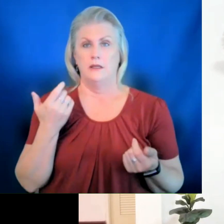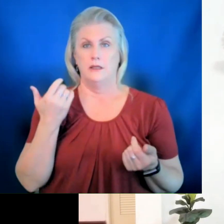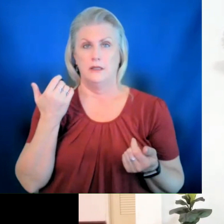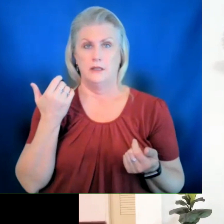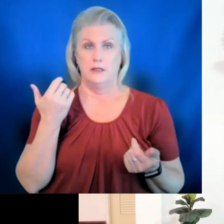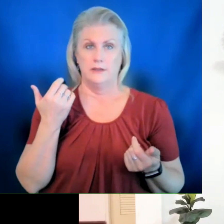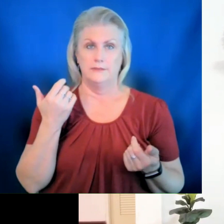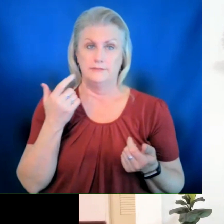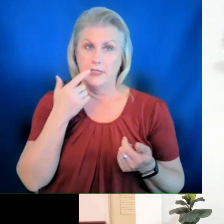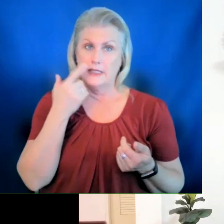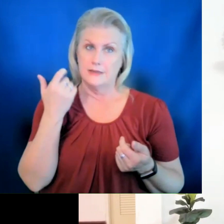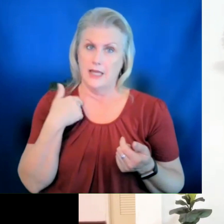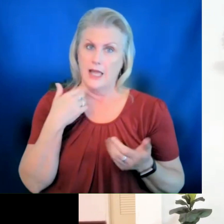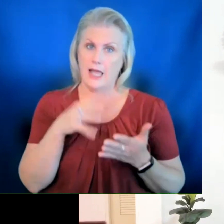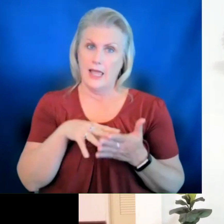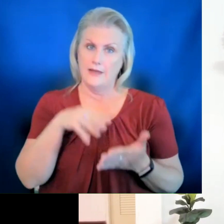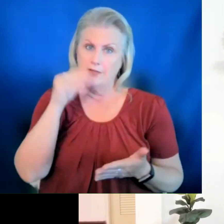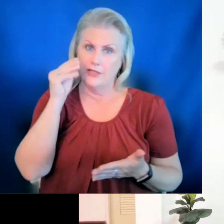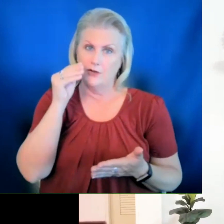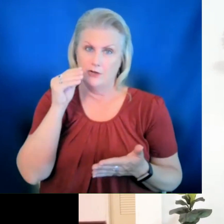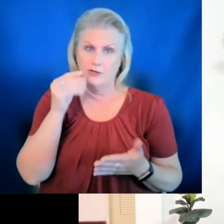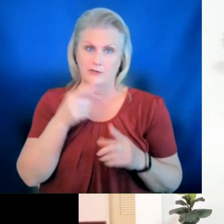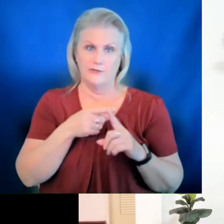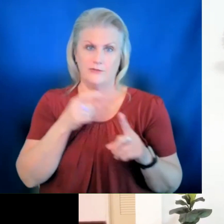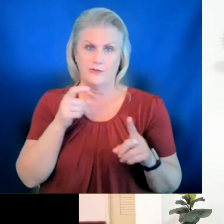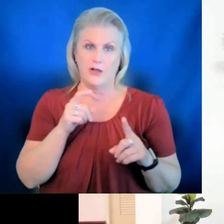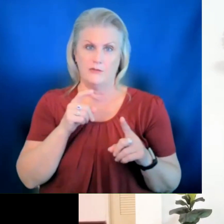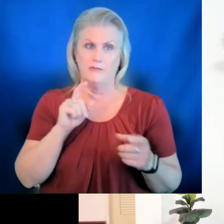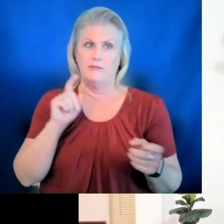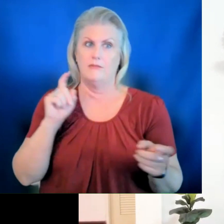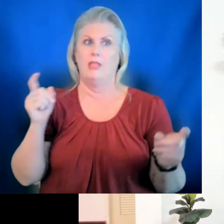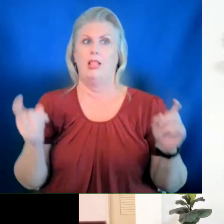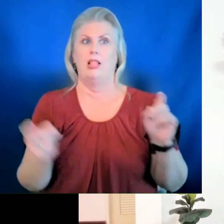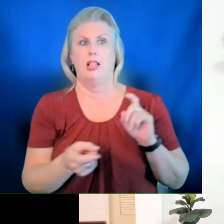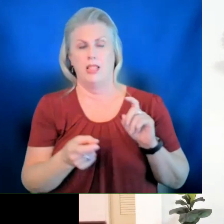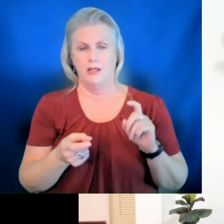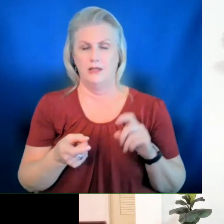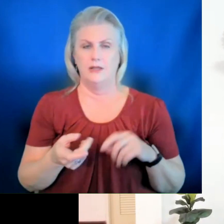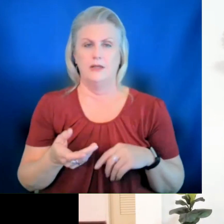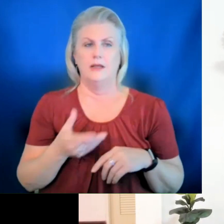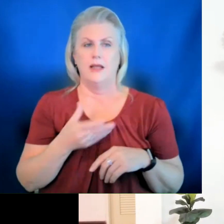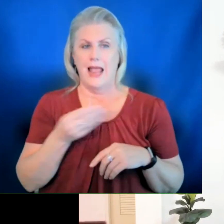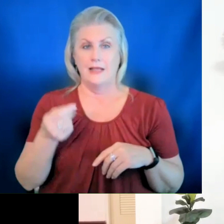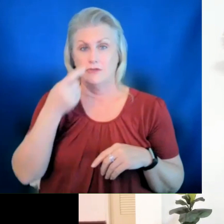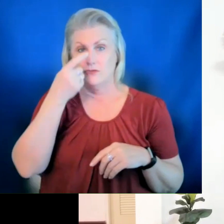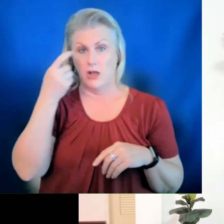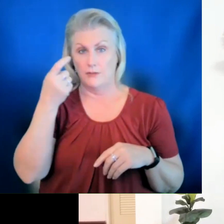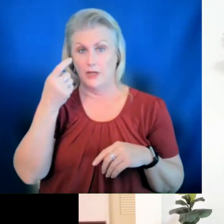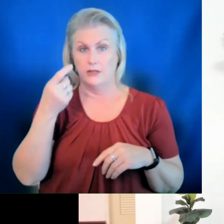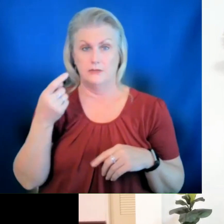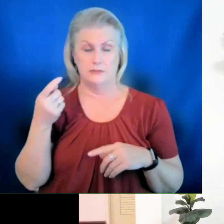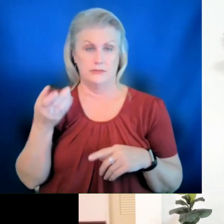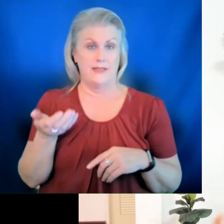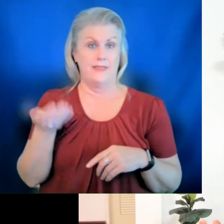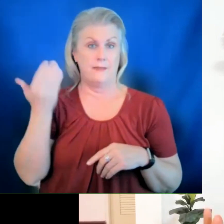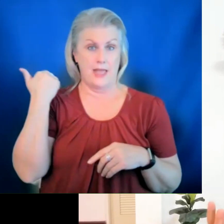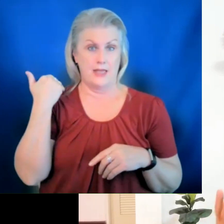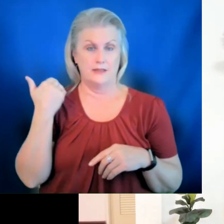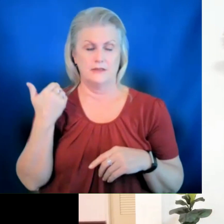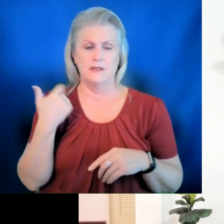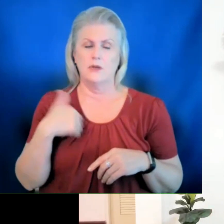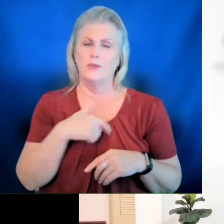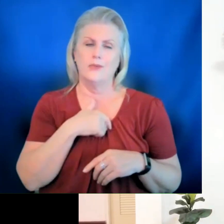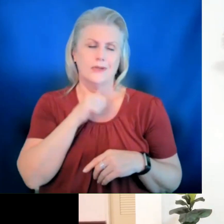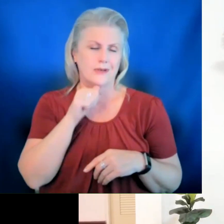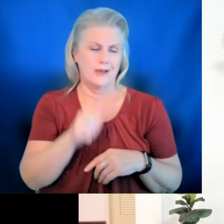have learned from my past transitions, from my past traumas, is that we are not meant to go through this